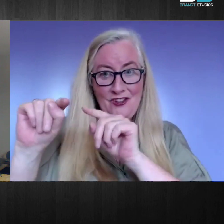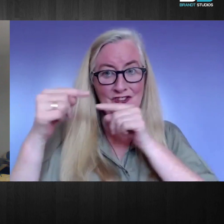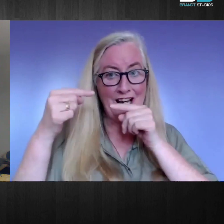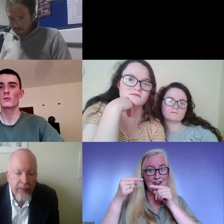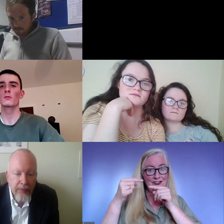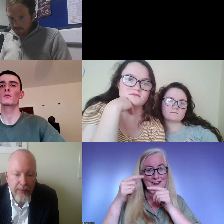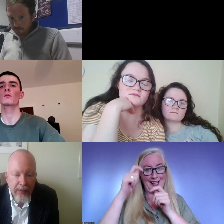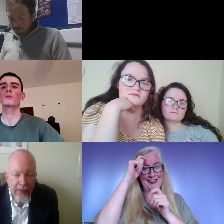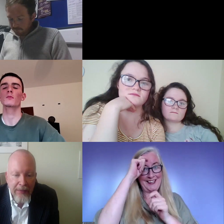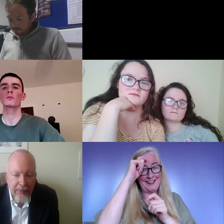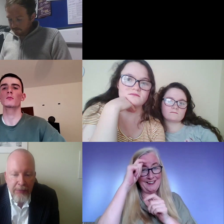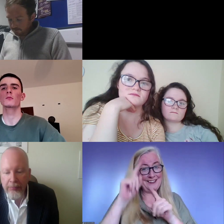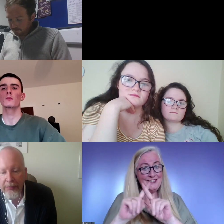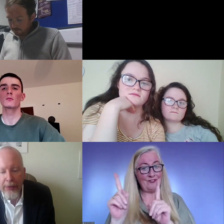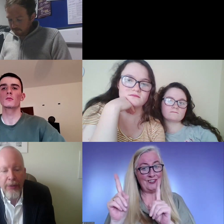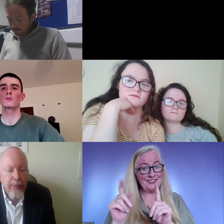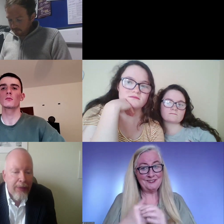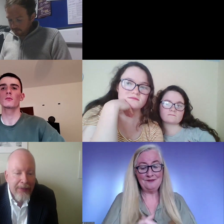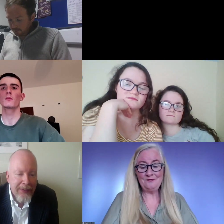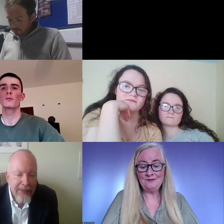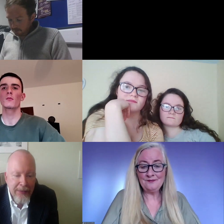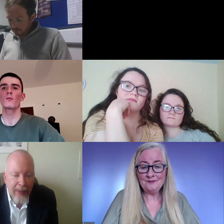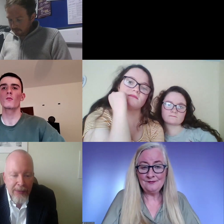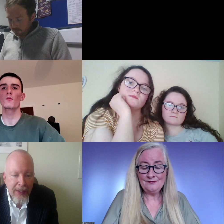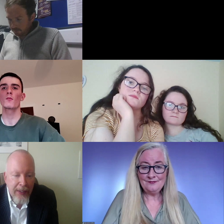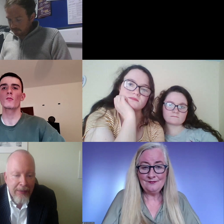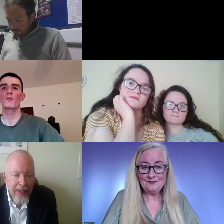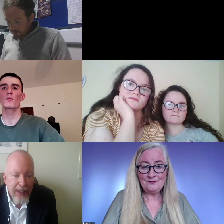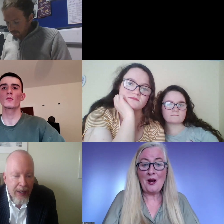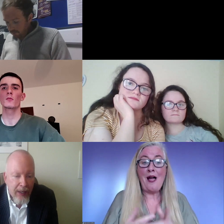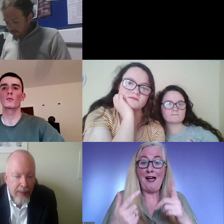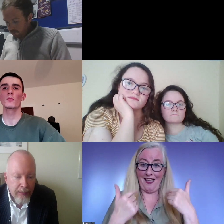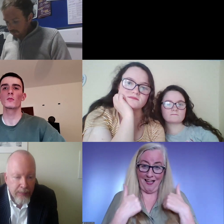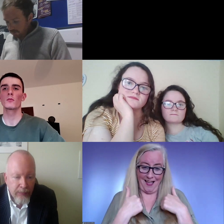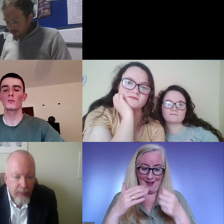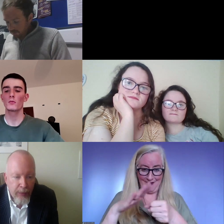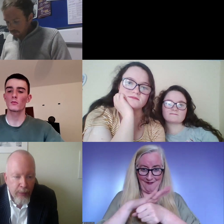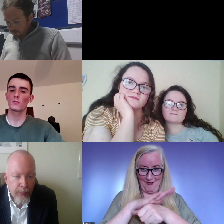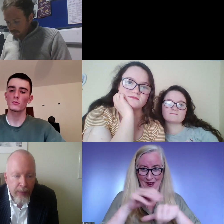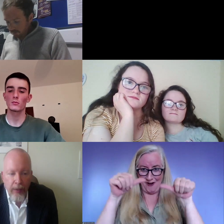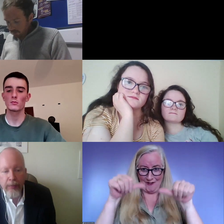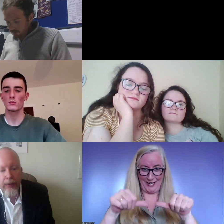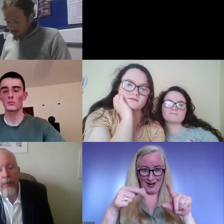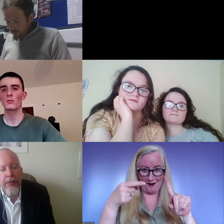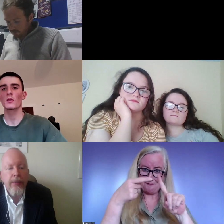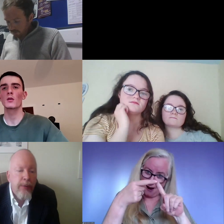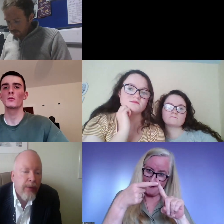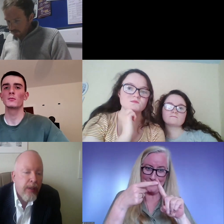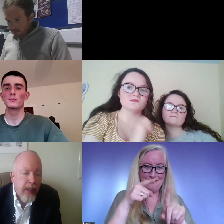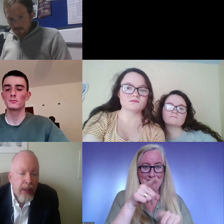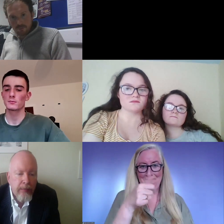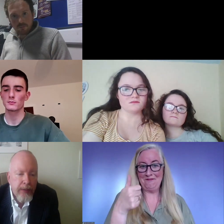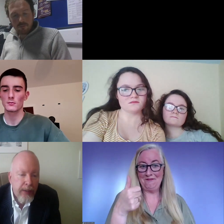That's great. I couldn't agree more. I think you're absolutely dead on. We've got a really good question here